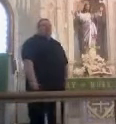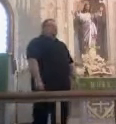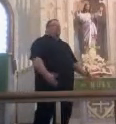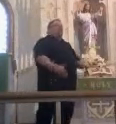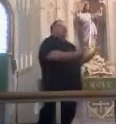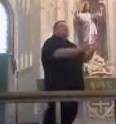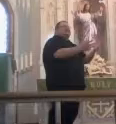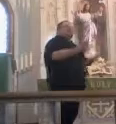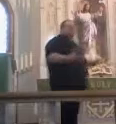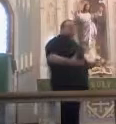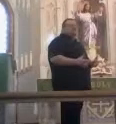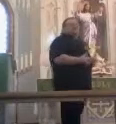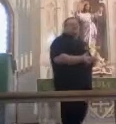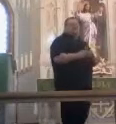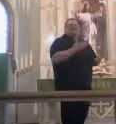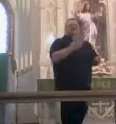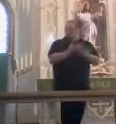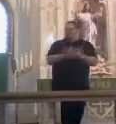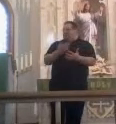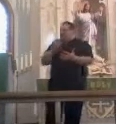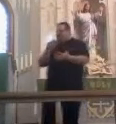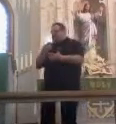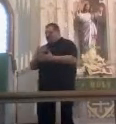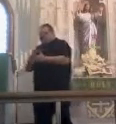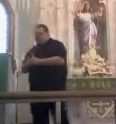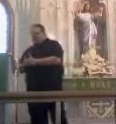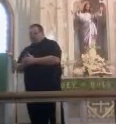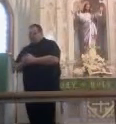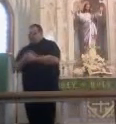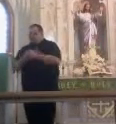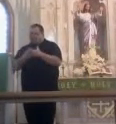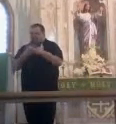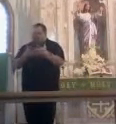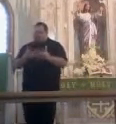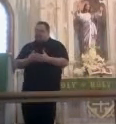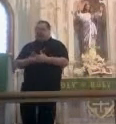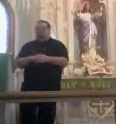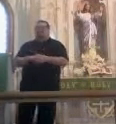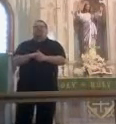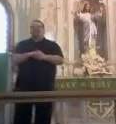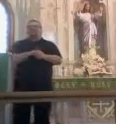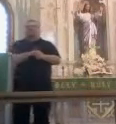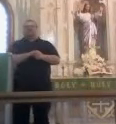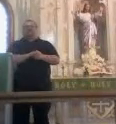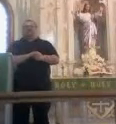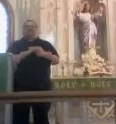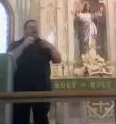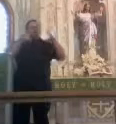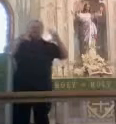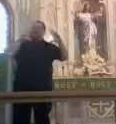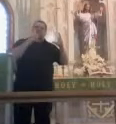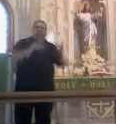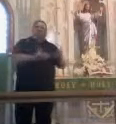And in our worst days ever, too, we need to do the same. We need to go to God. Get back to